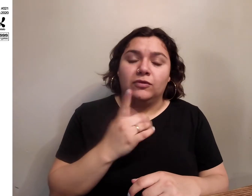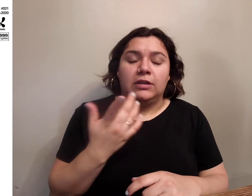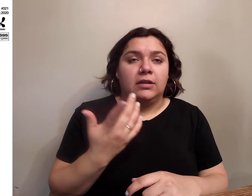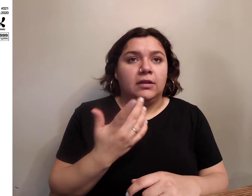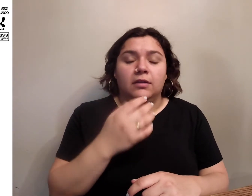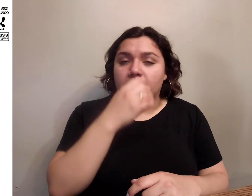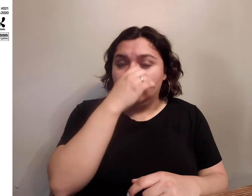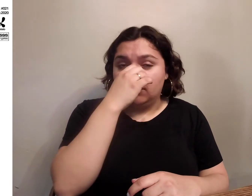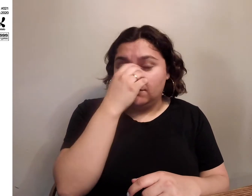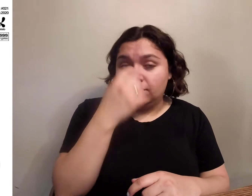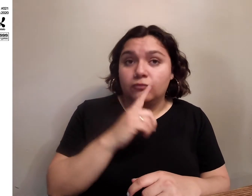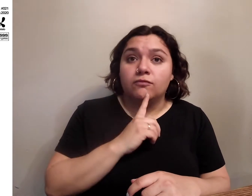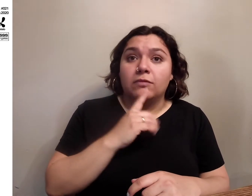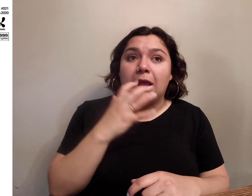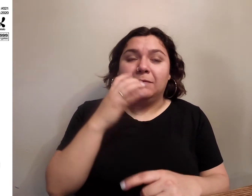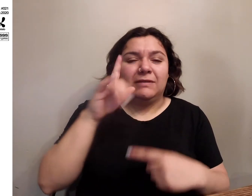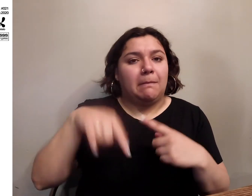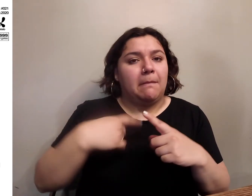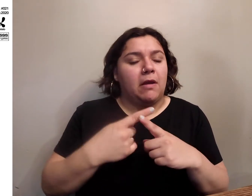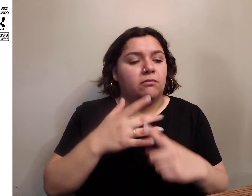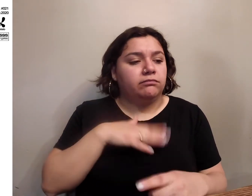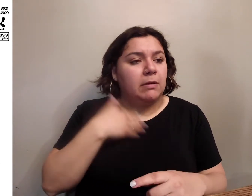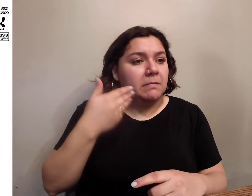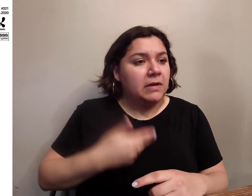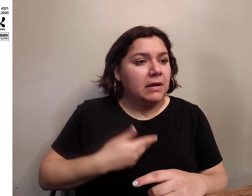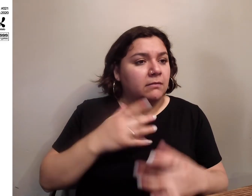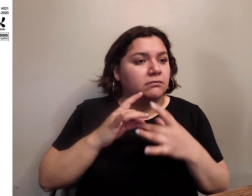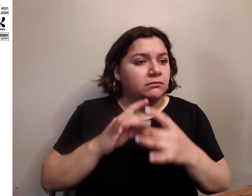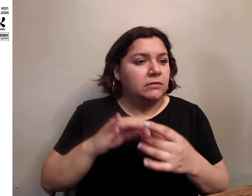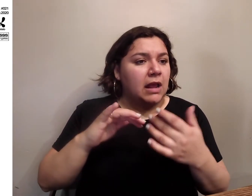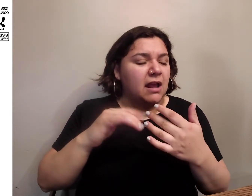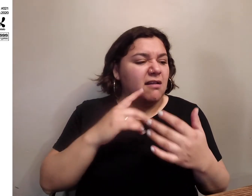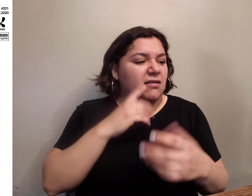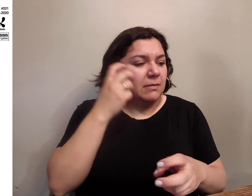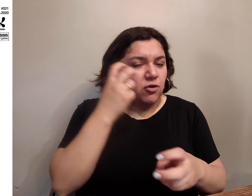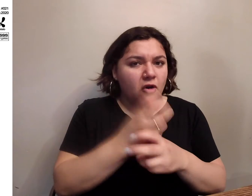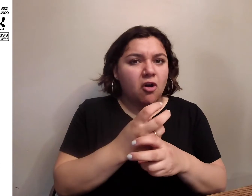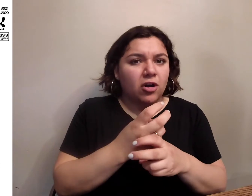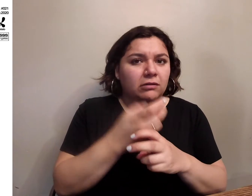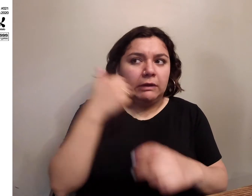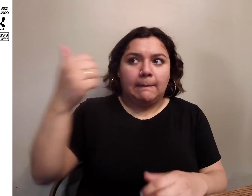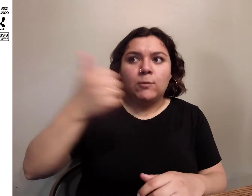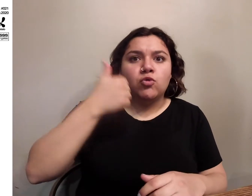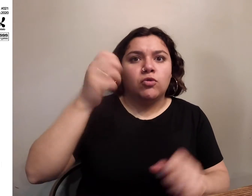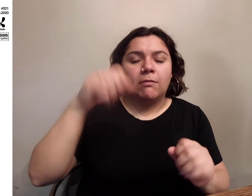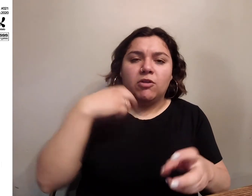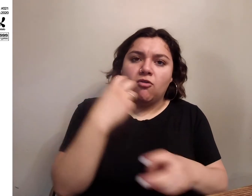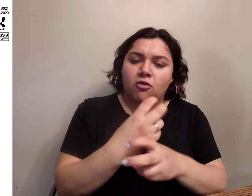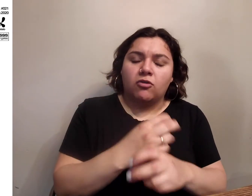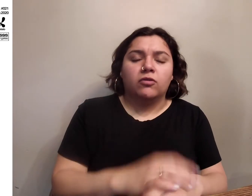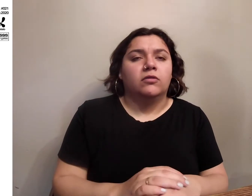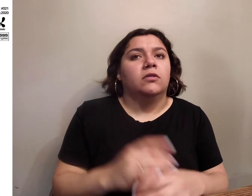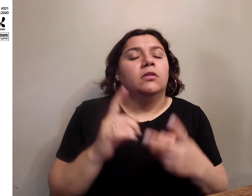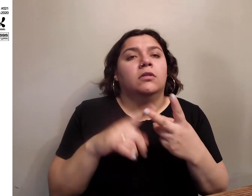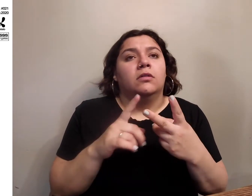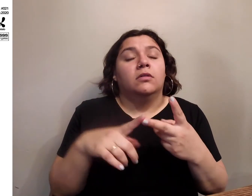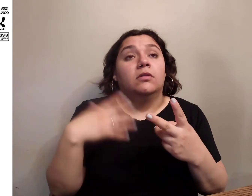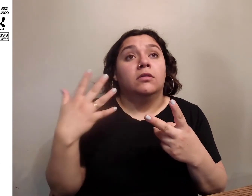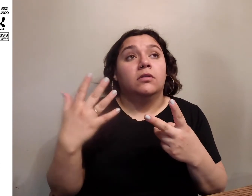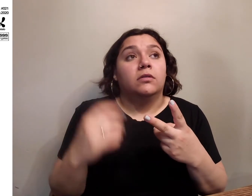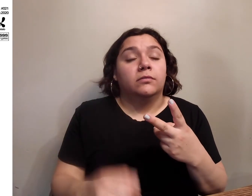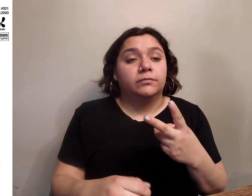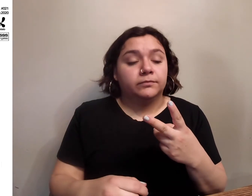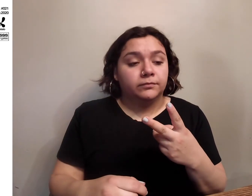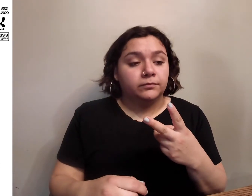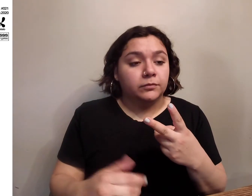about how hard or difficult a commute is, for example, or how